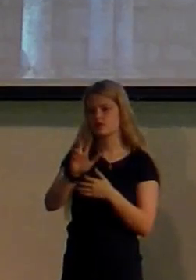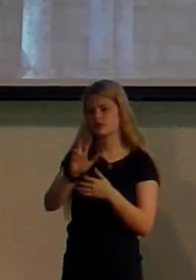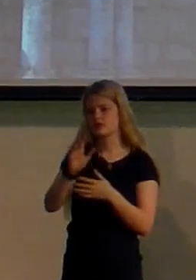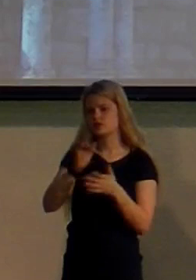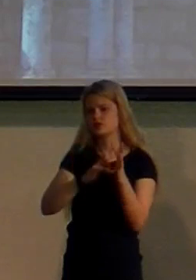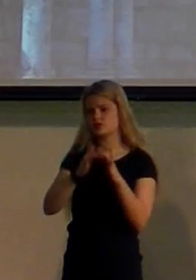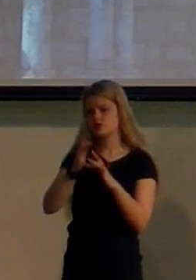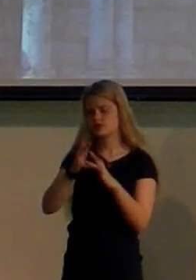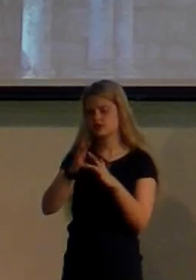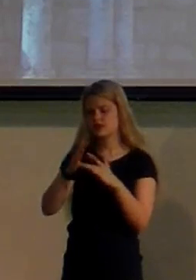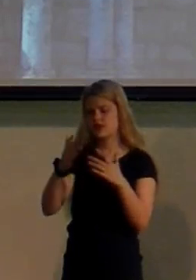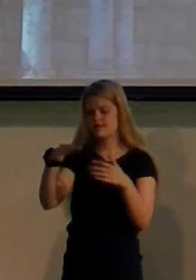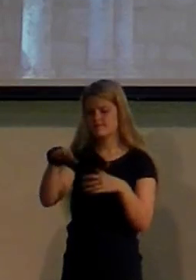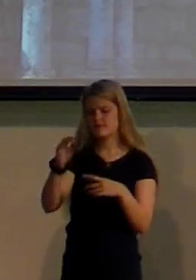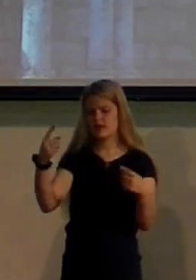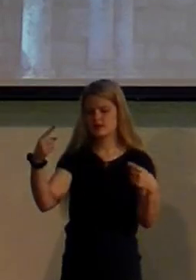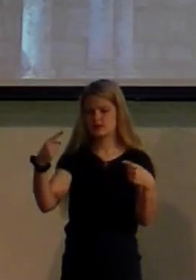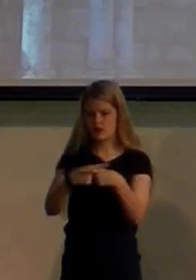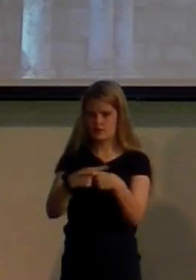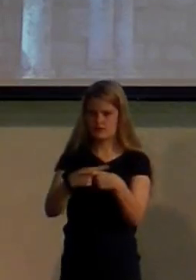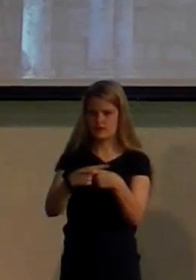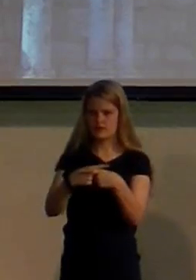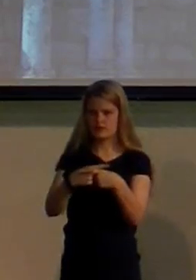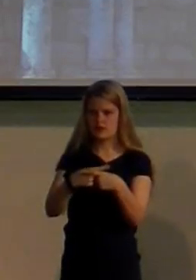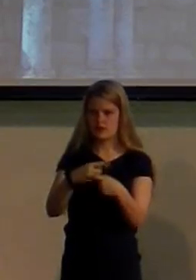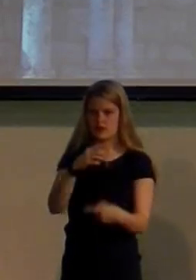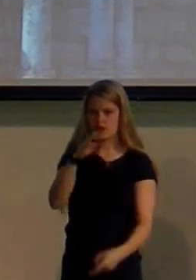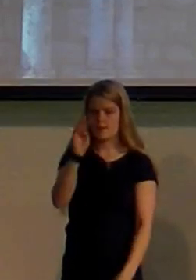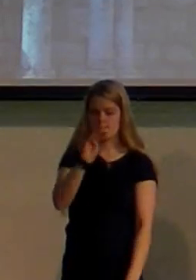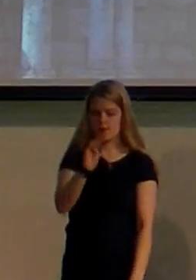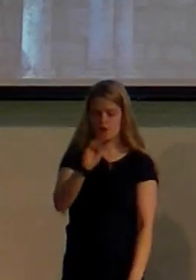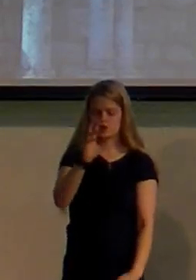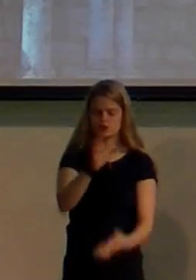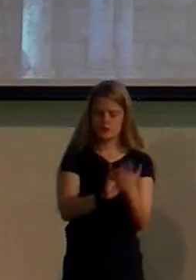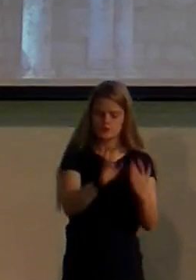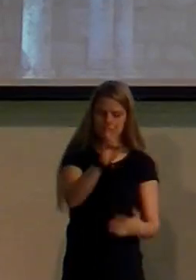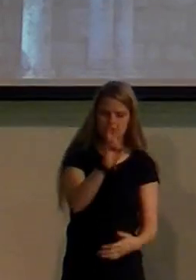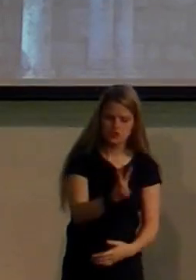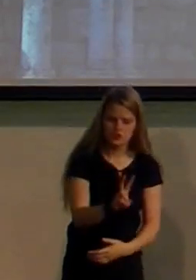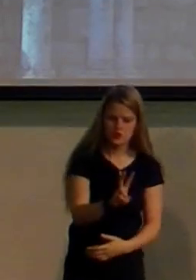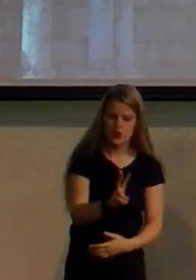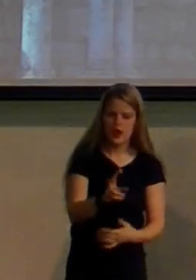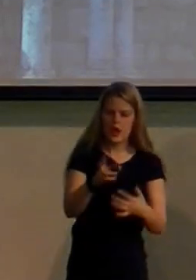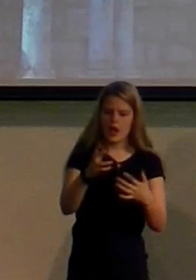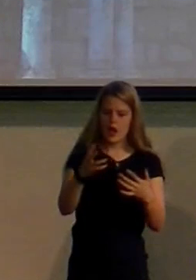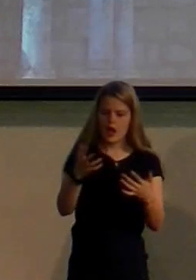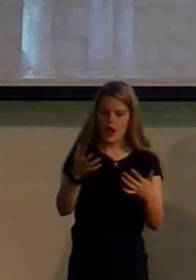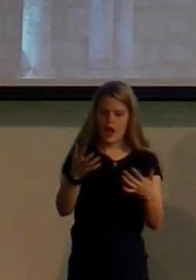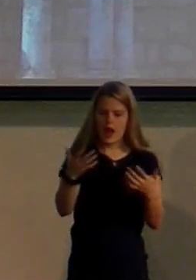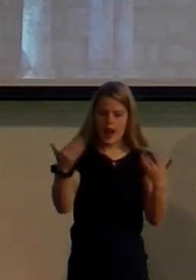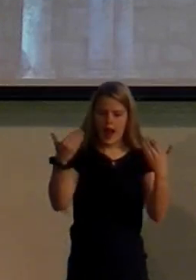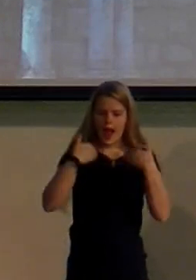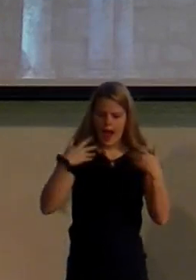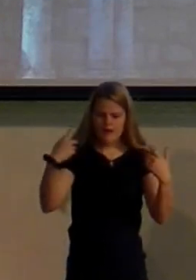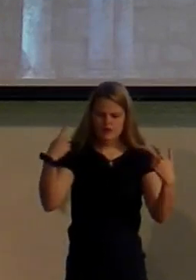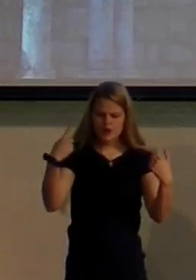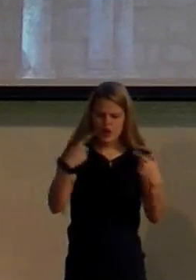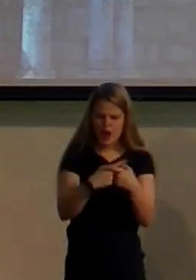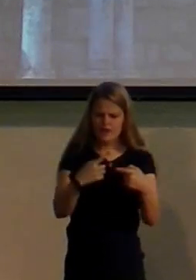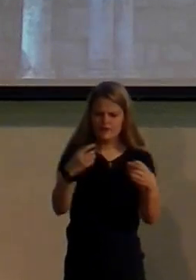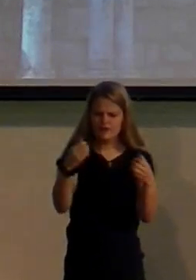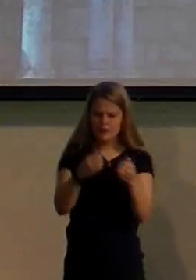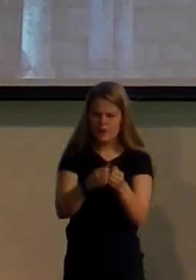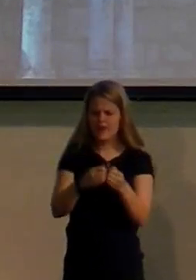into conflict. Now, get the picture. We're in Mark 2, and he's already in stages of conflict with the